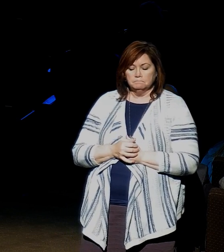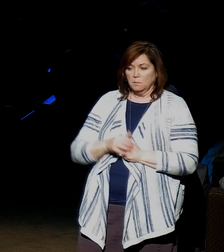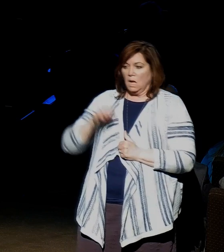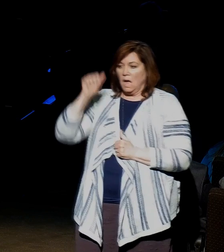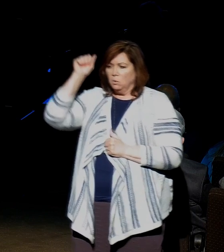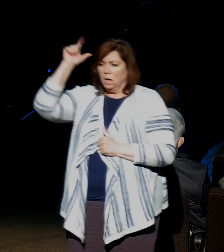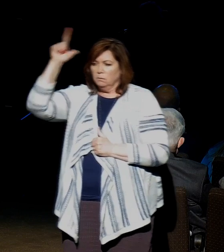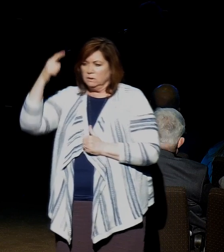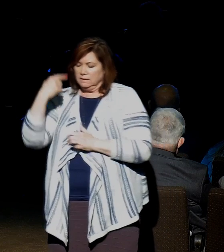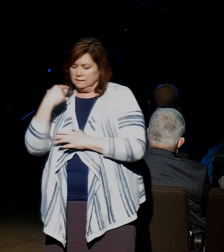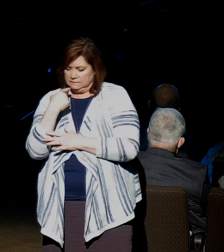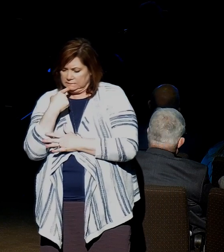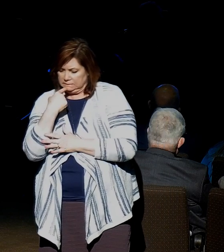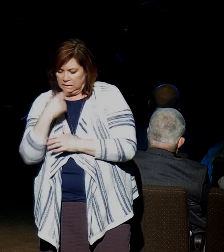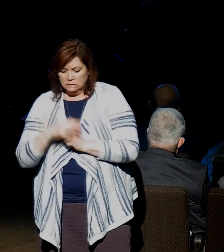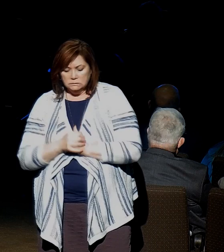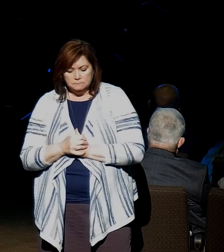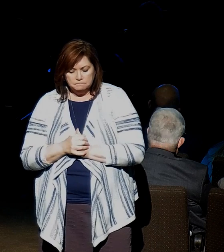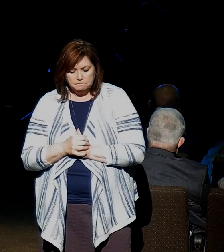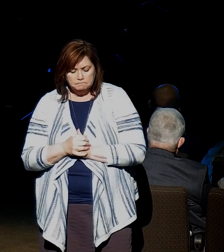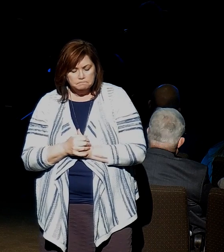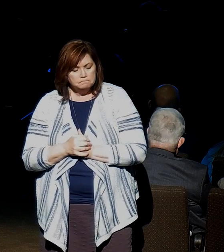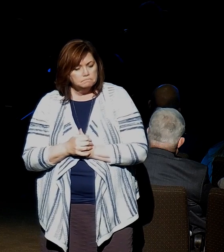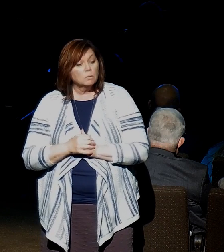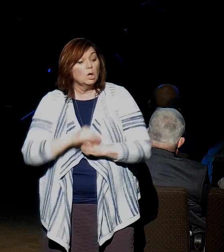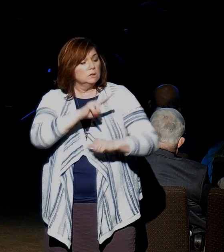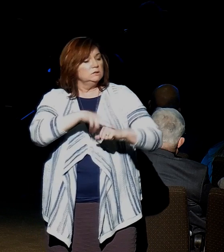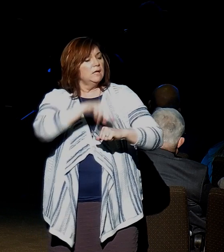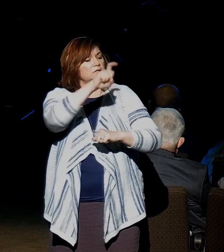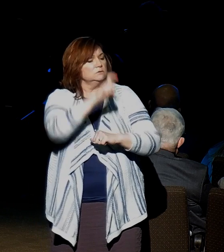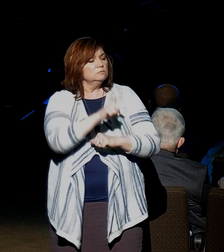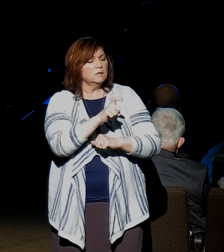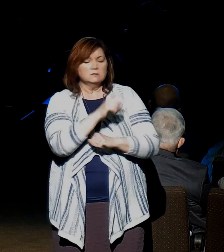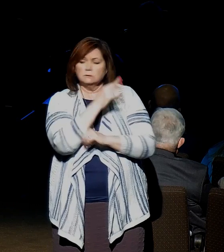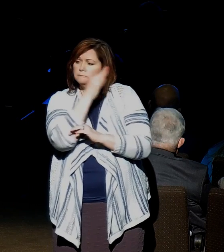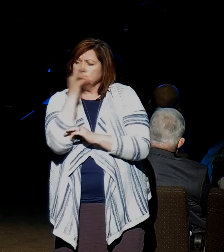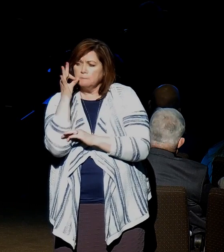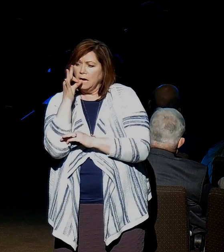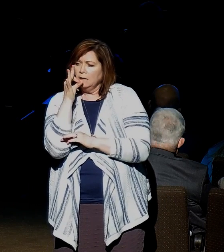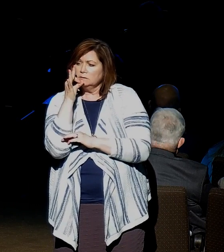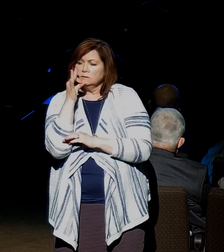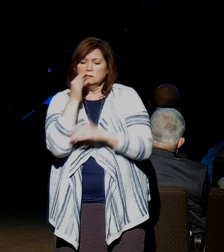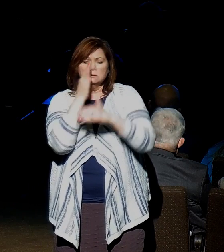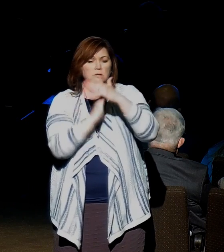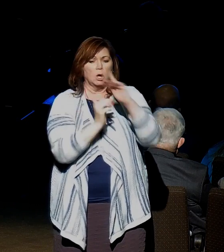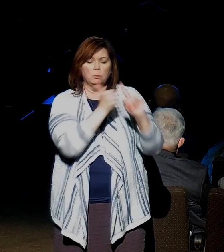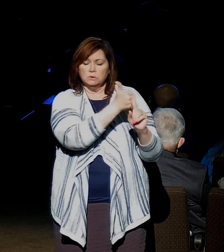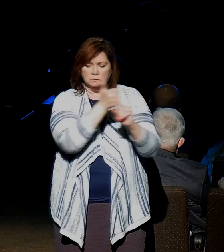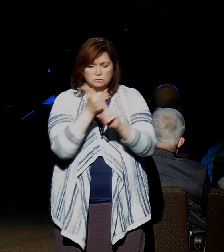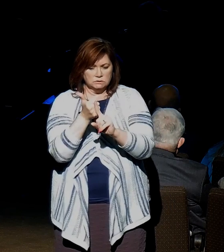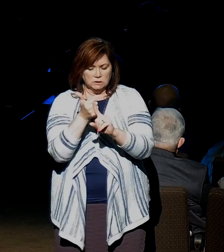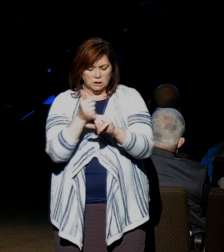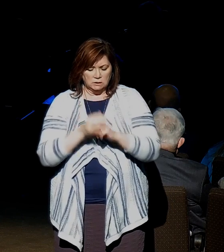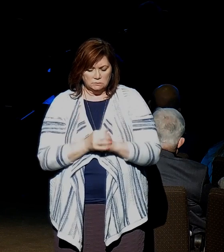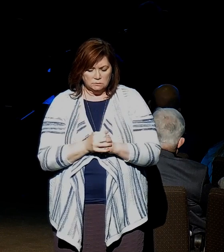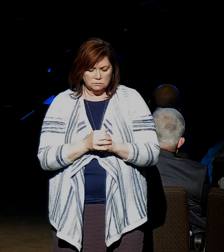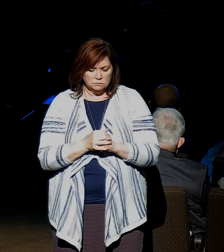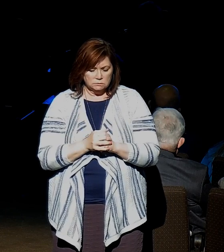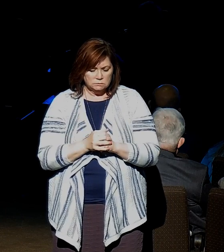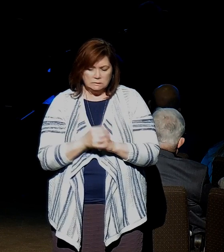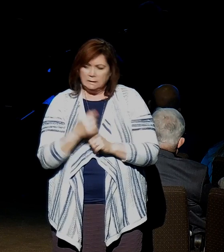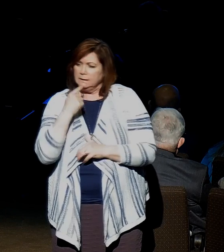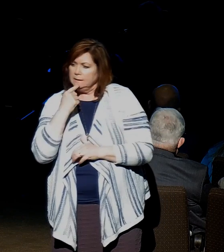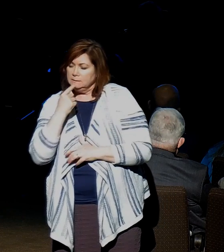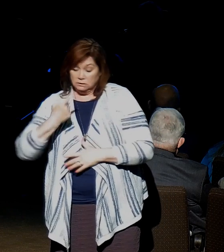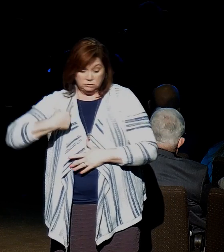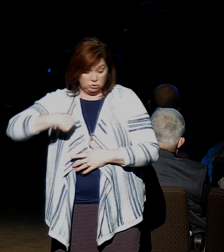for a national day of fasting, humility, and prayer in 1863, said, "We have been the recipients of